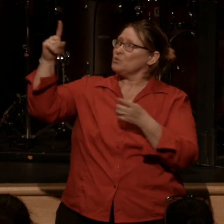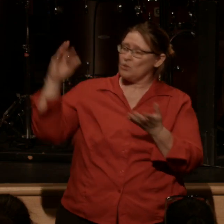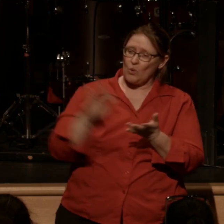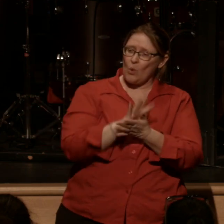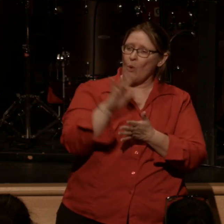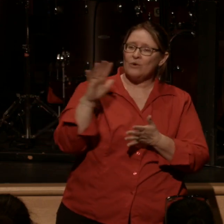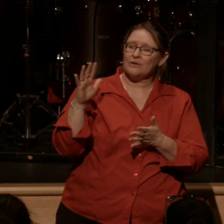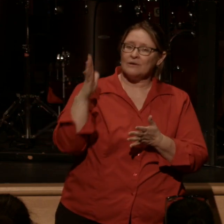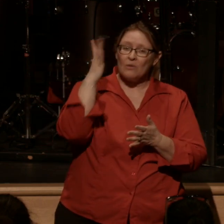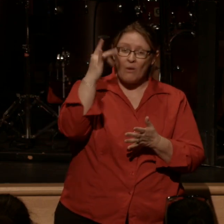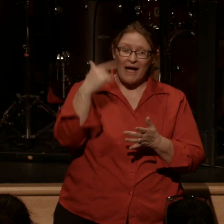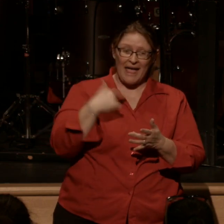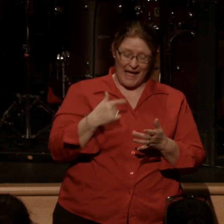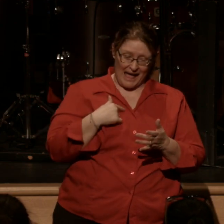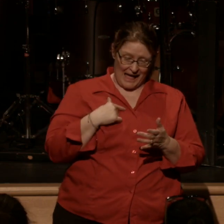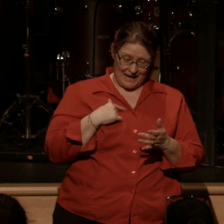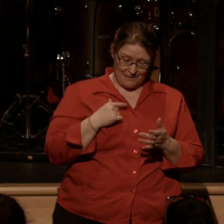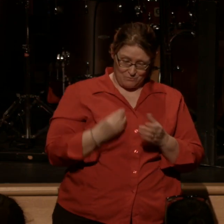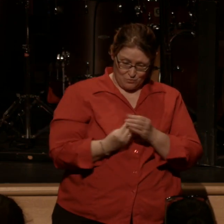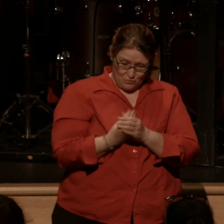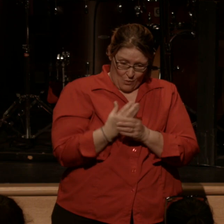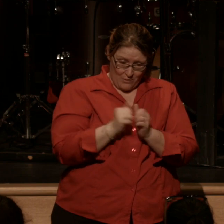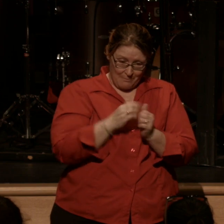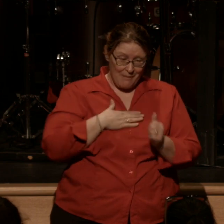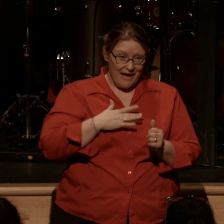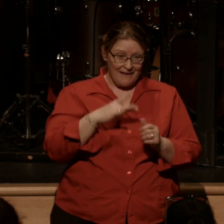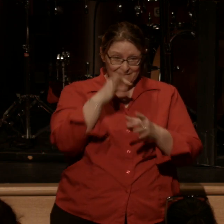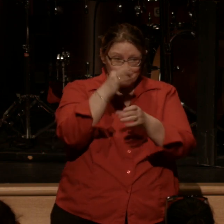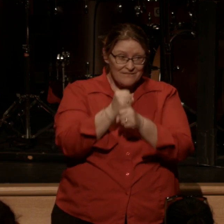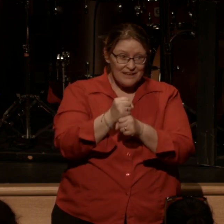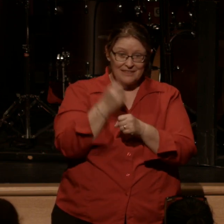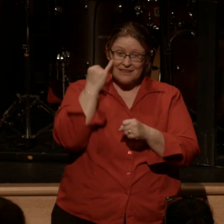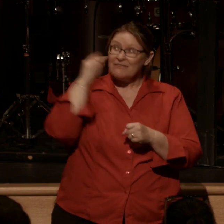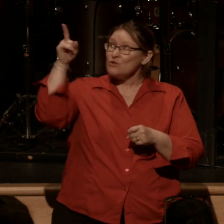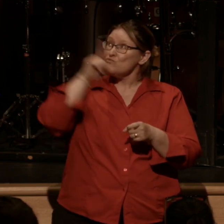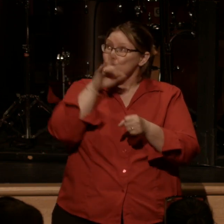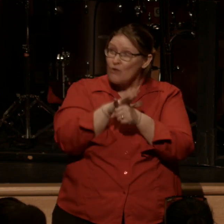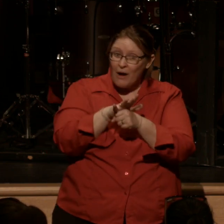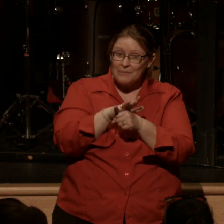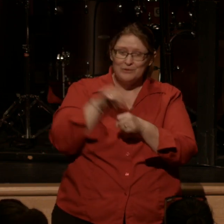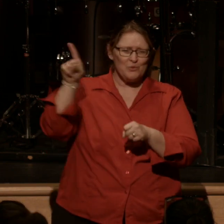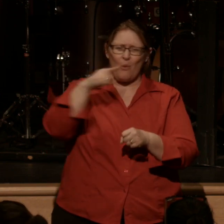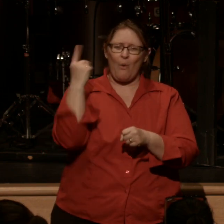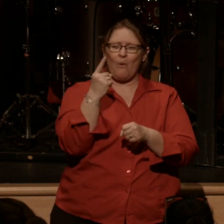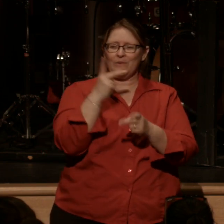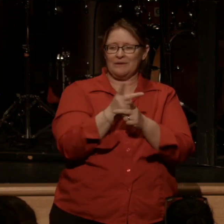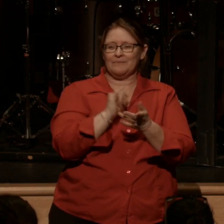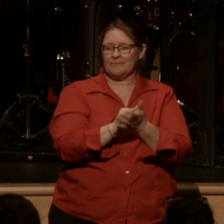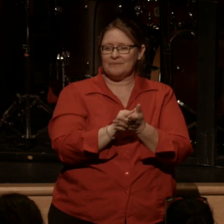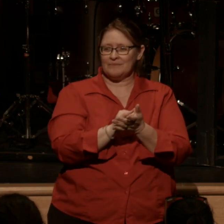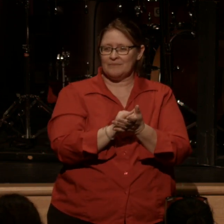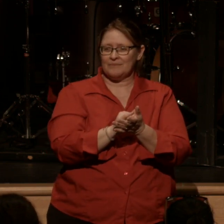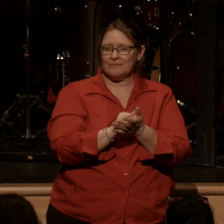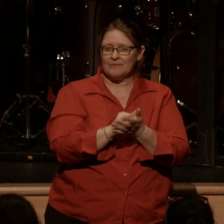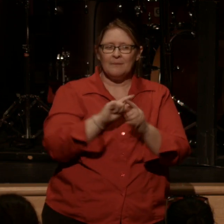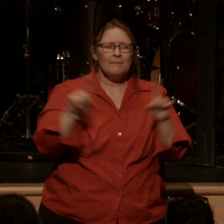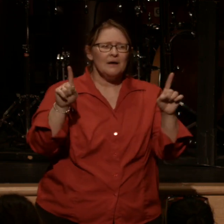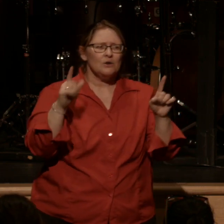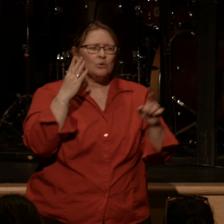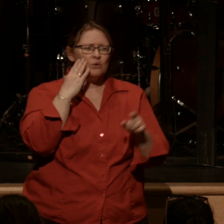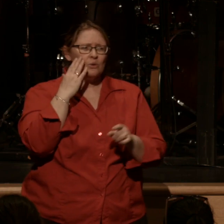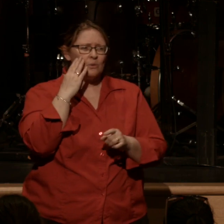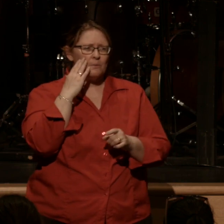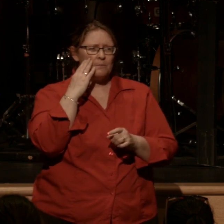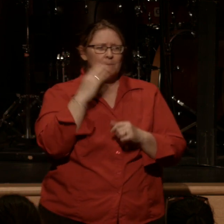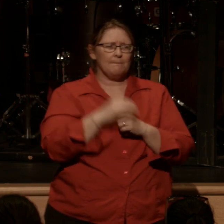glory because I am growing in my faith that if God makes promises, he always keeps them. But I want you to know